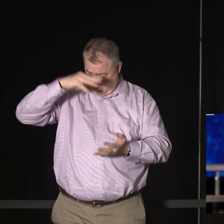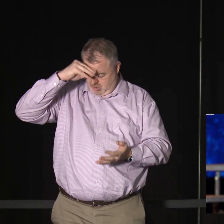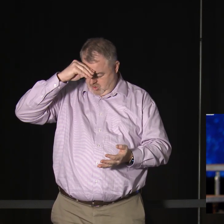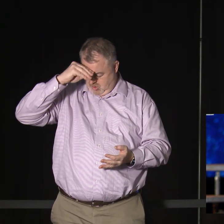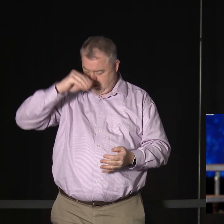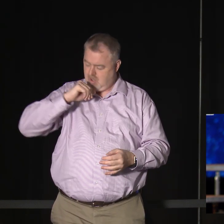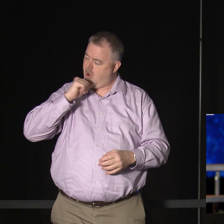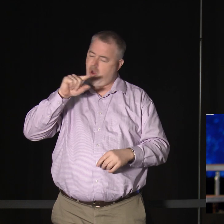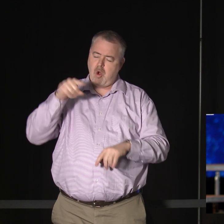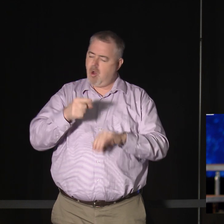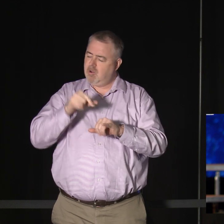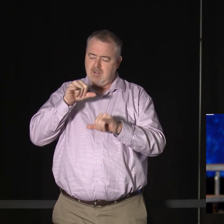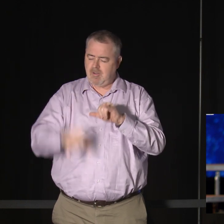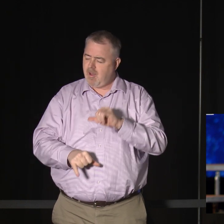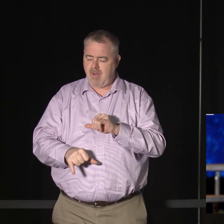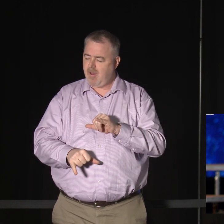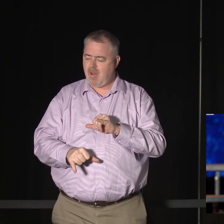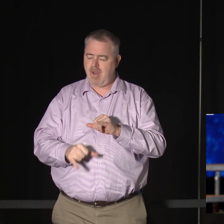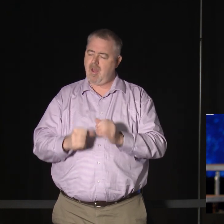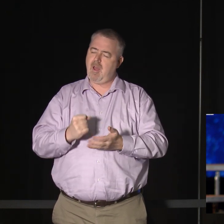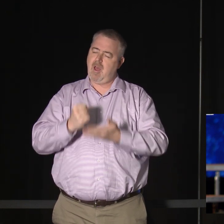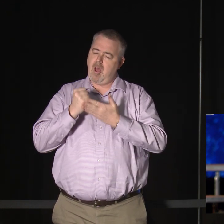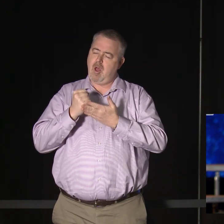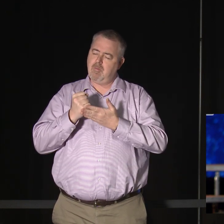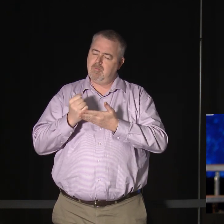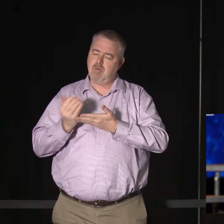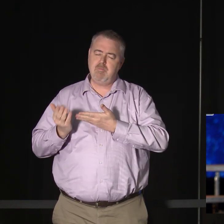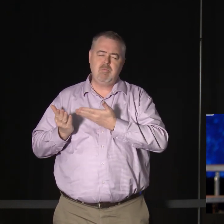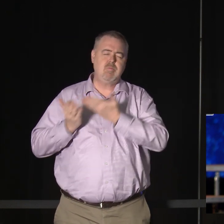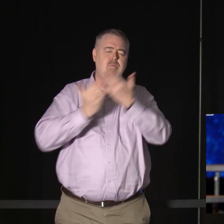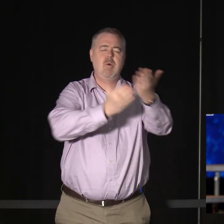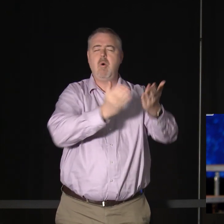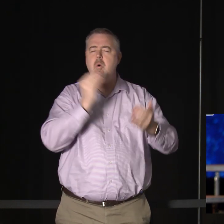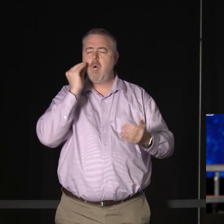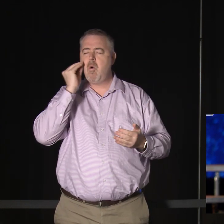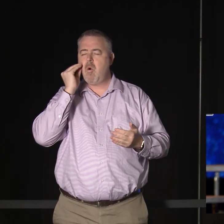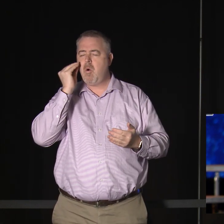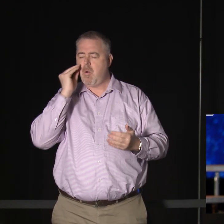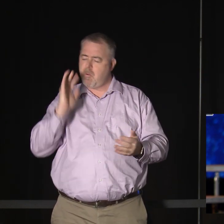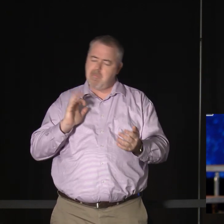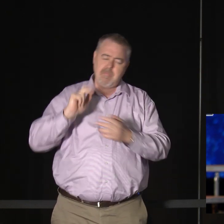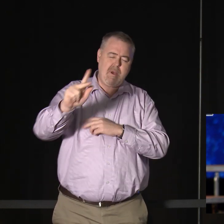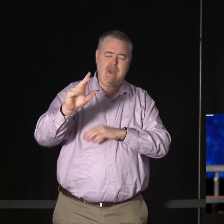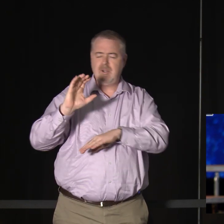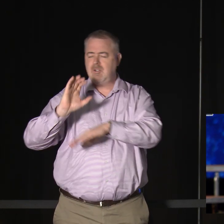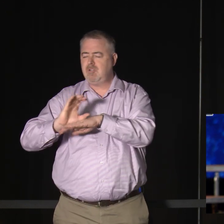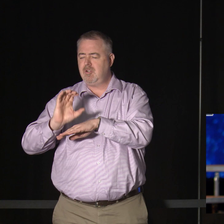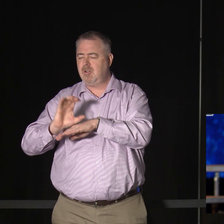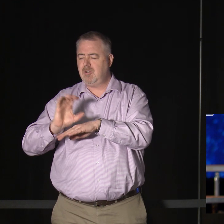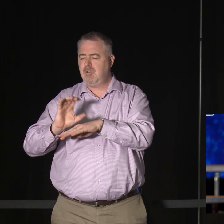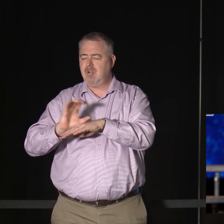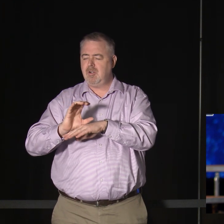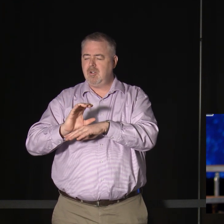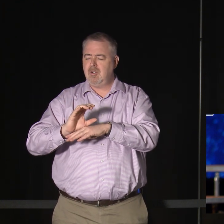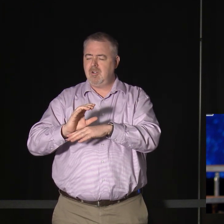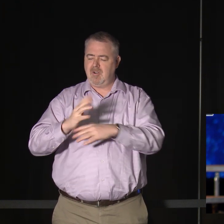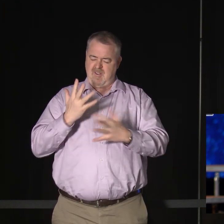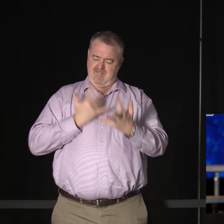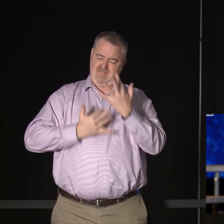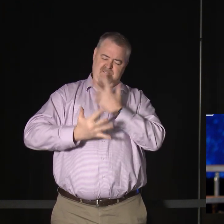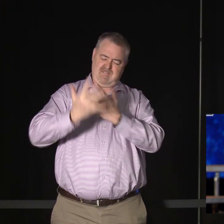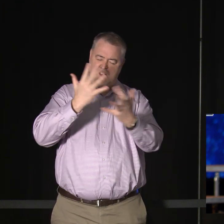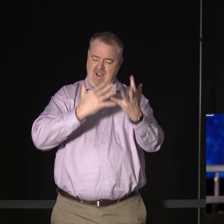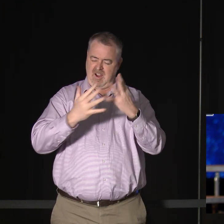Texas. Please, Lord, help us to bring it back to our homes. Bring it back to our churches. Let the fire go